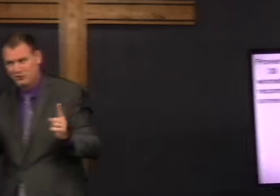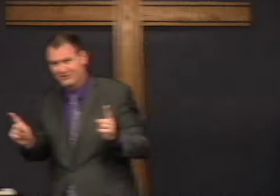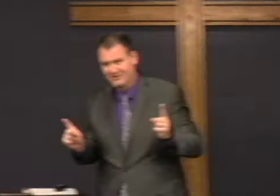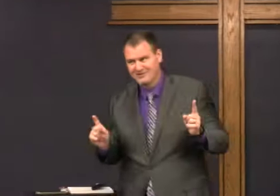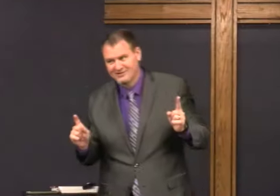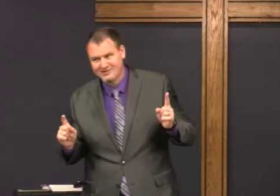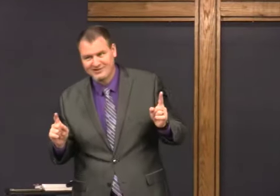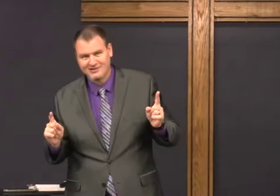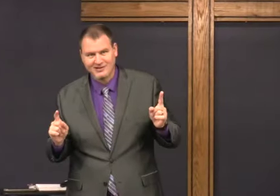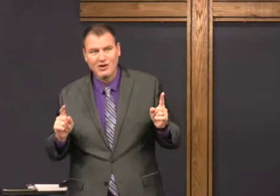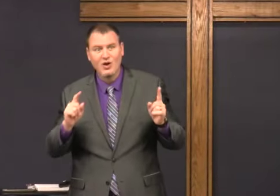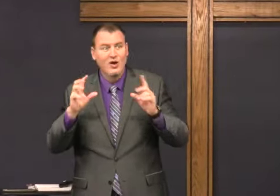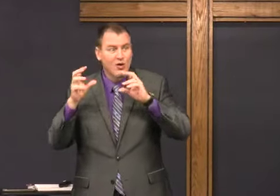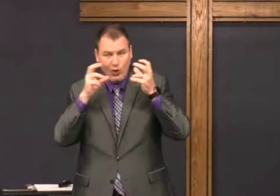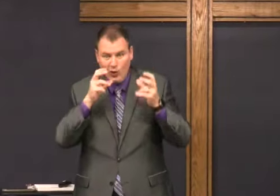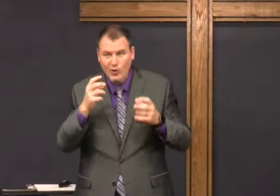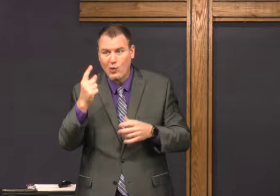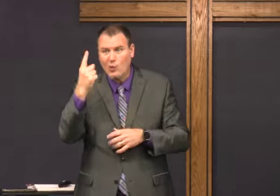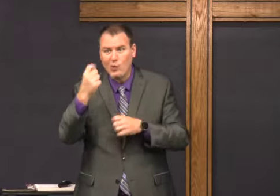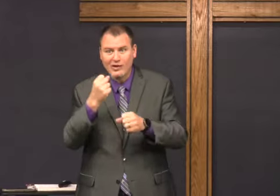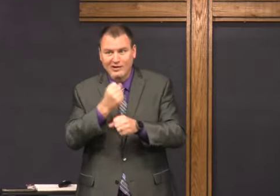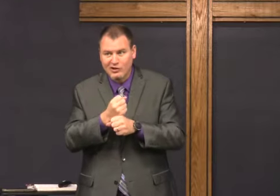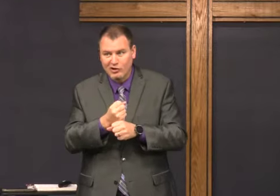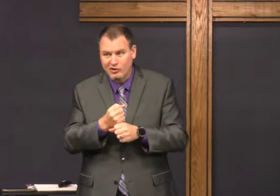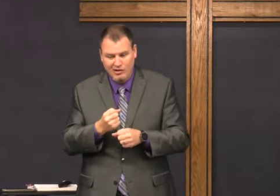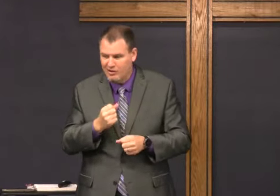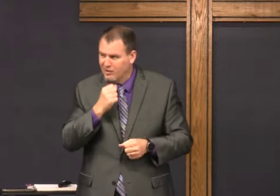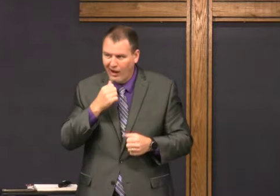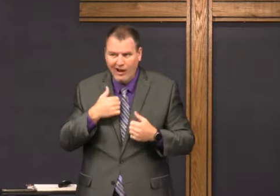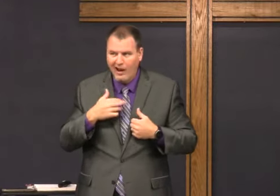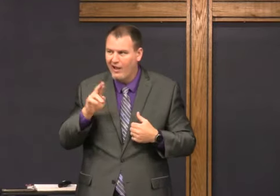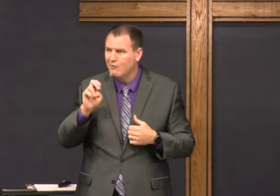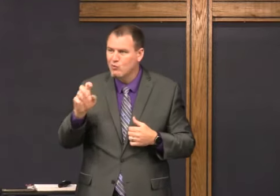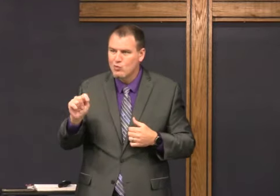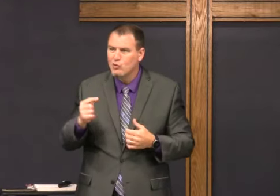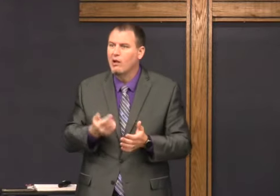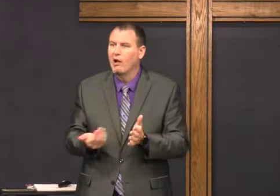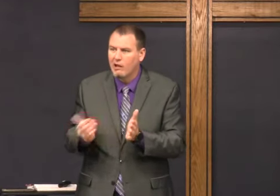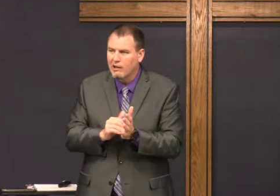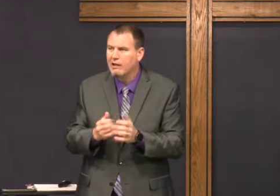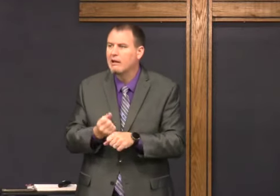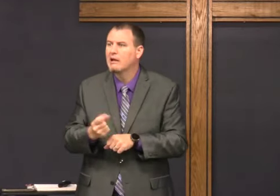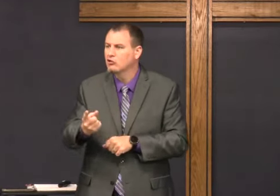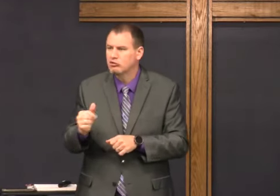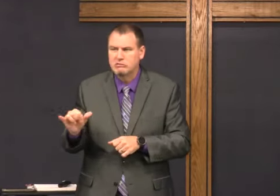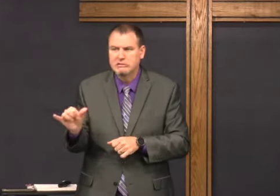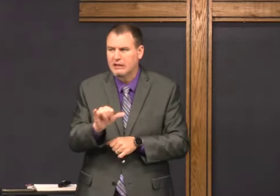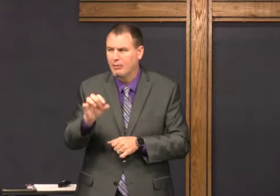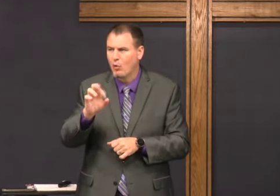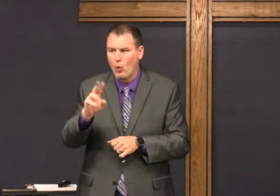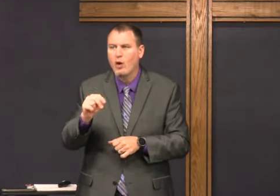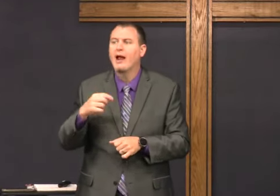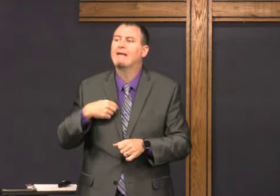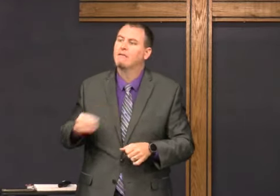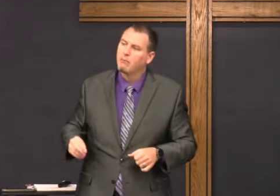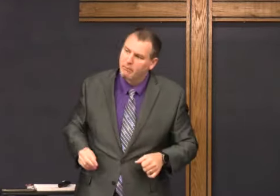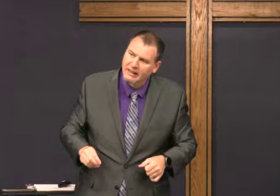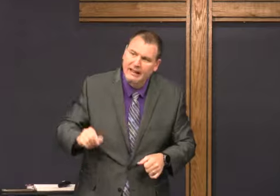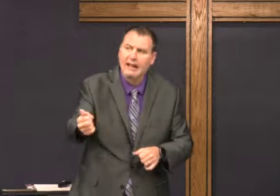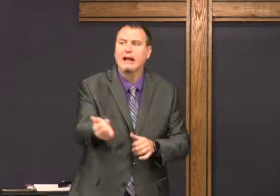Corn is different. The corn, after a year, you have to replant it.